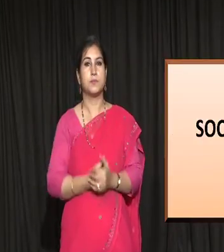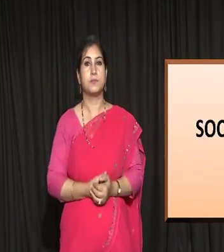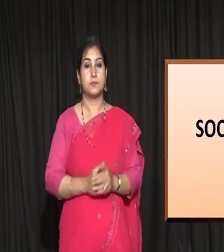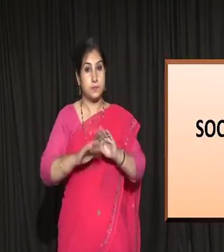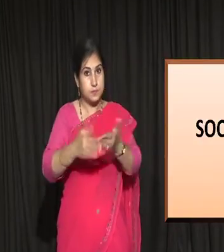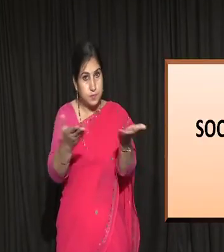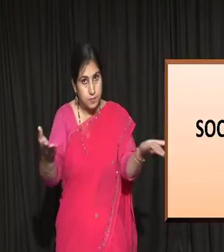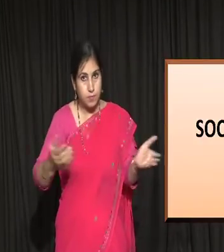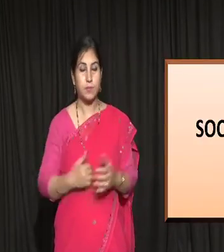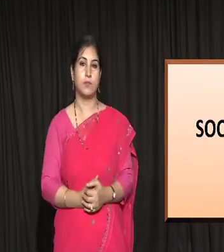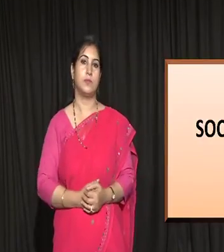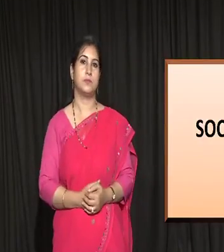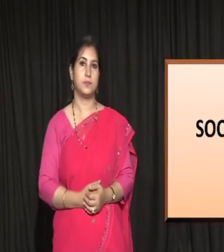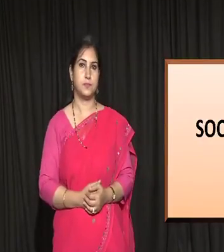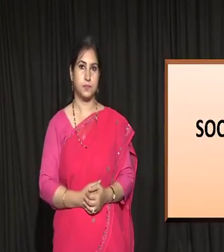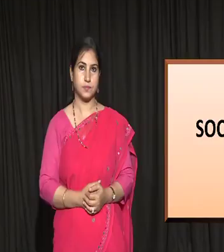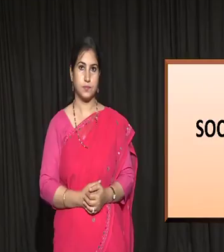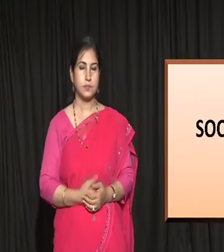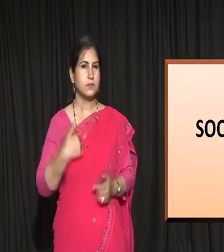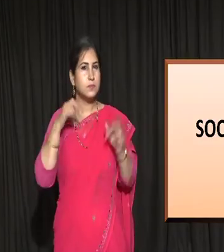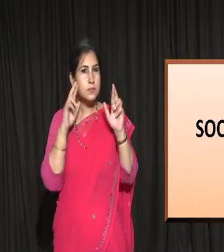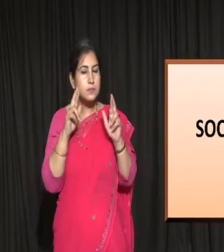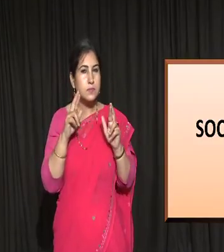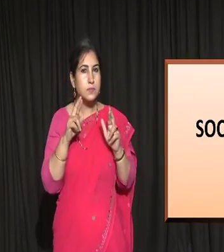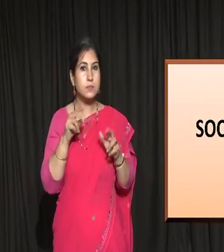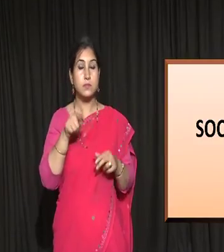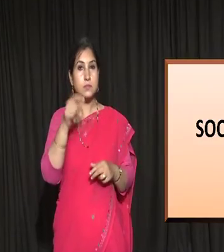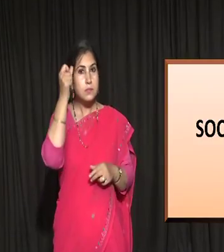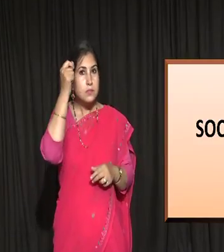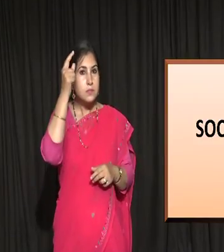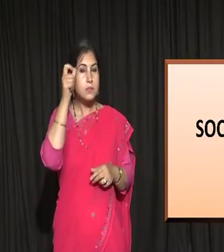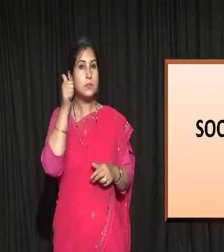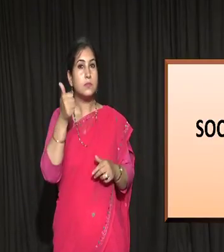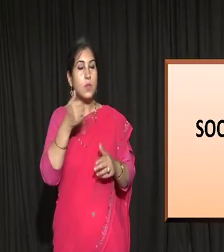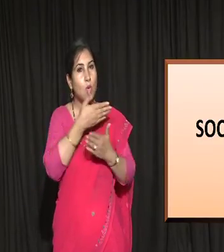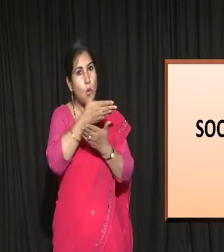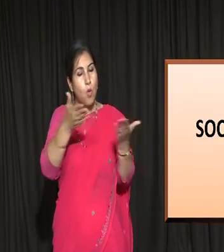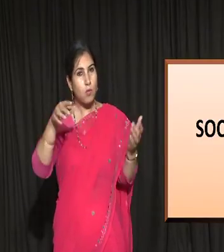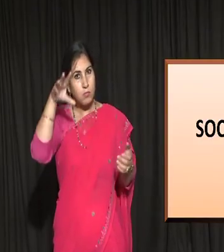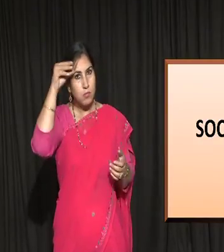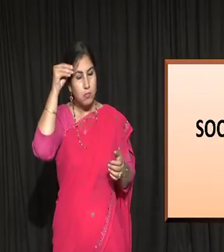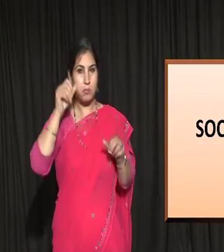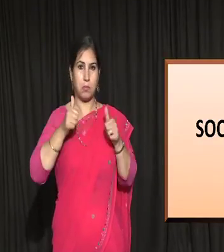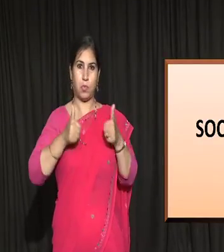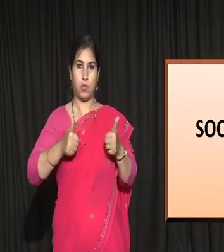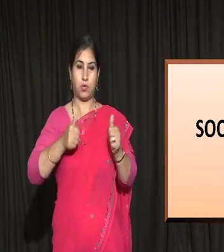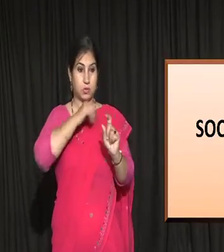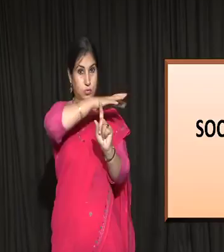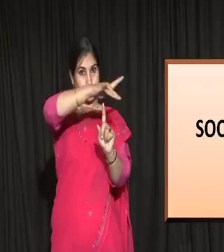Dear learners, I hope you understood the concept of socialism